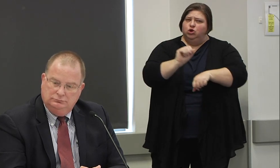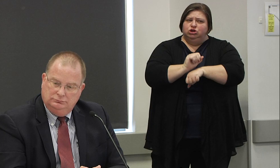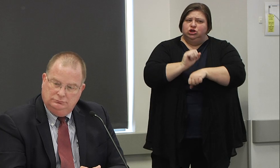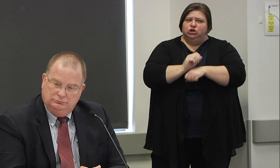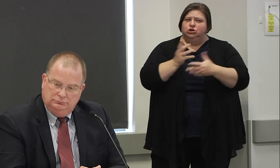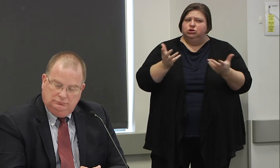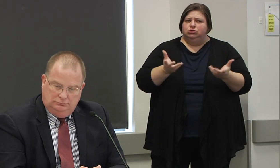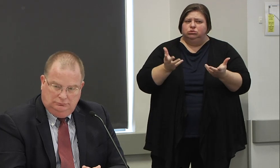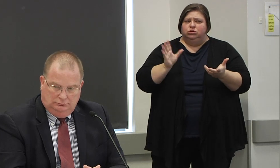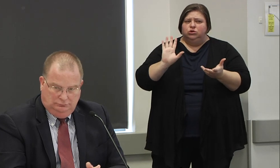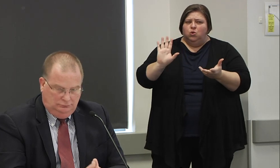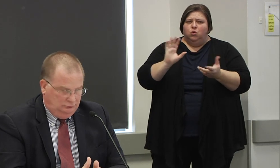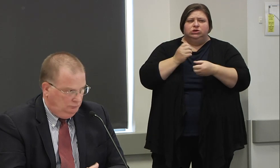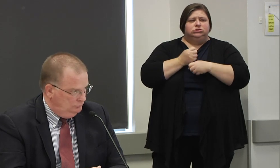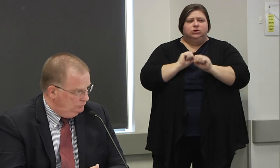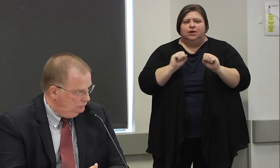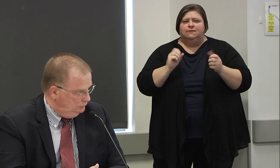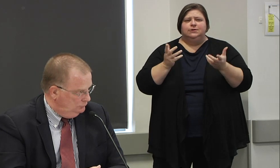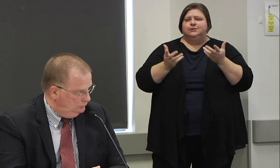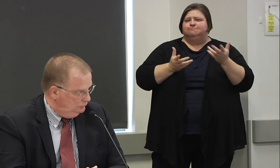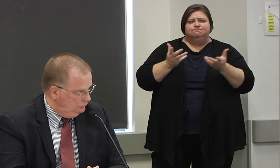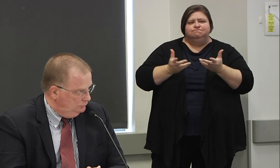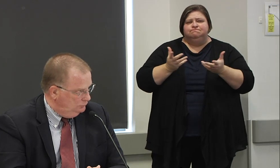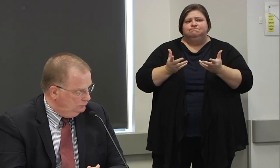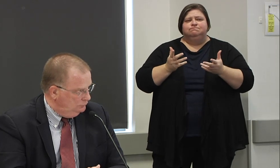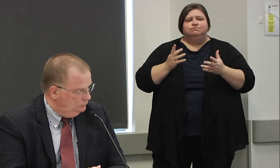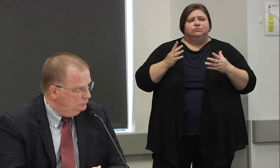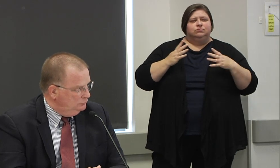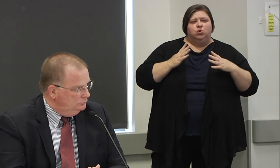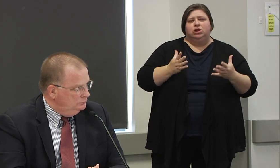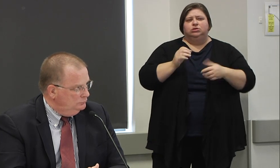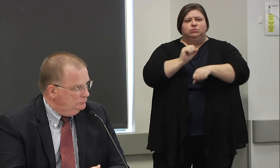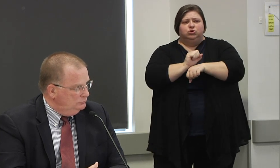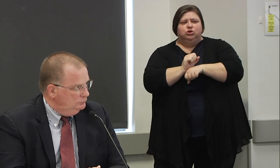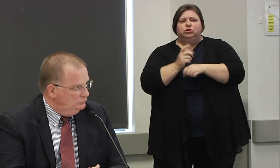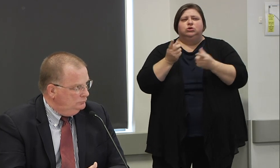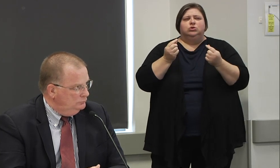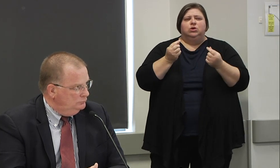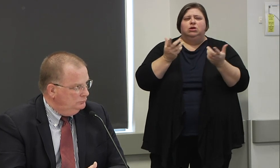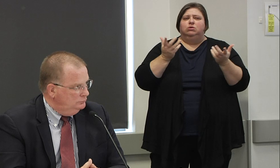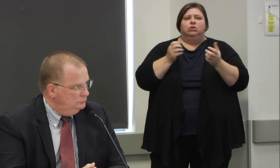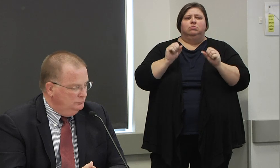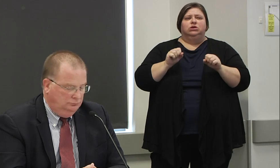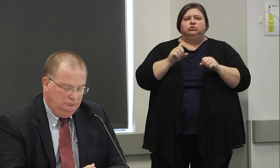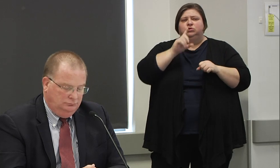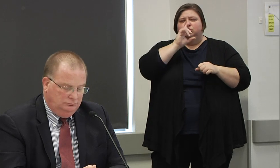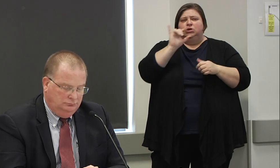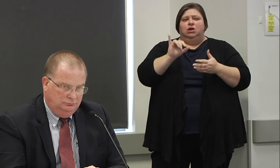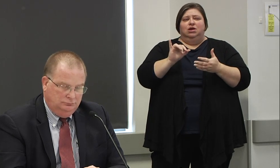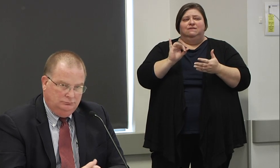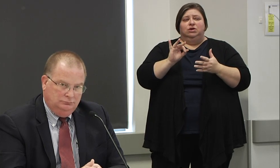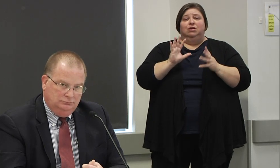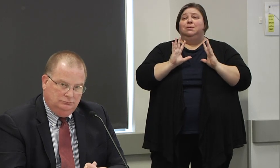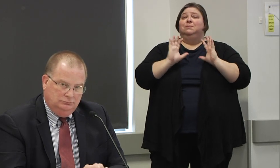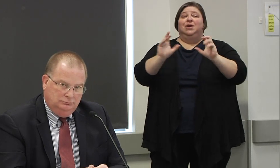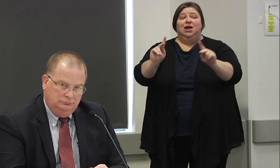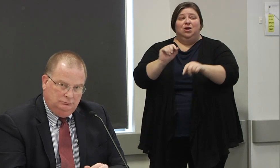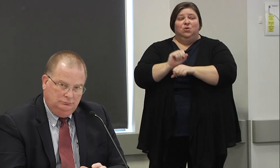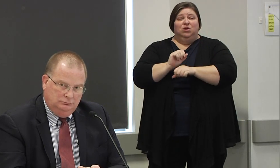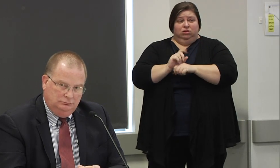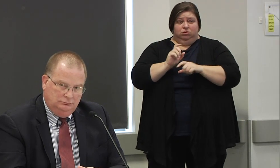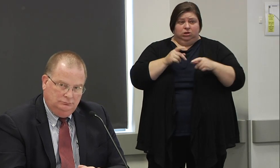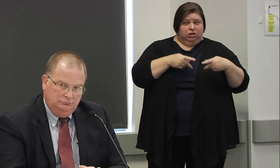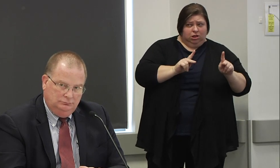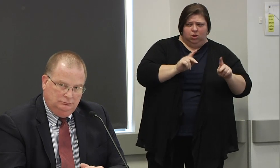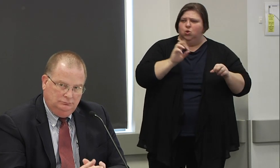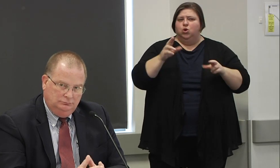it's owners or employees, and what are the repercussions for them not going back when they're allowed to, but don't want to because of safety concerns?